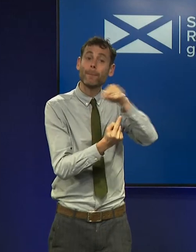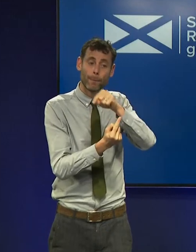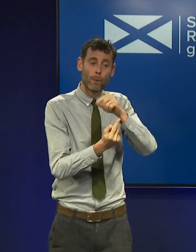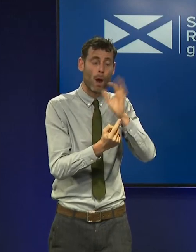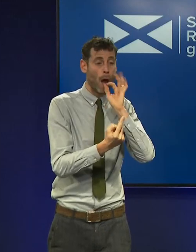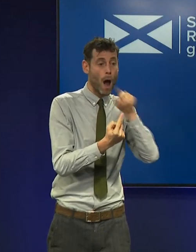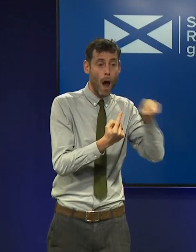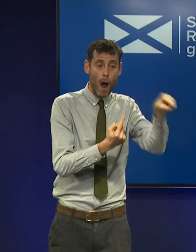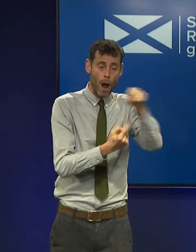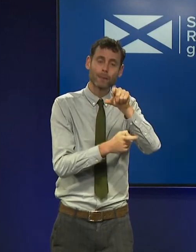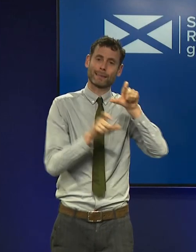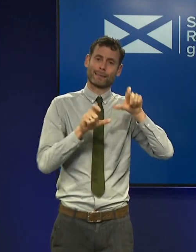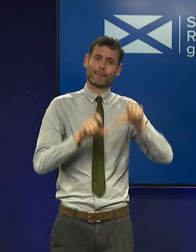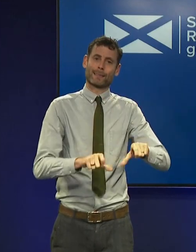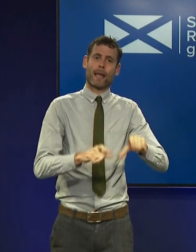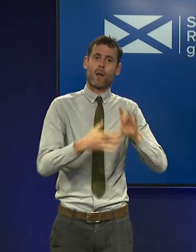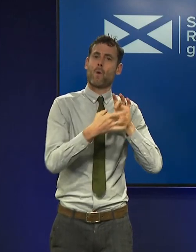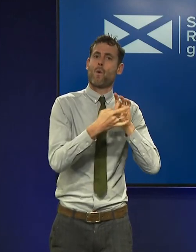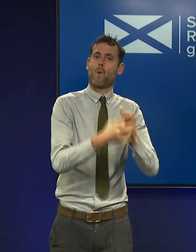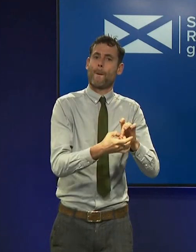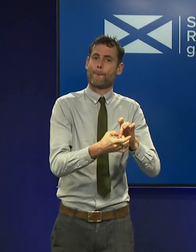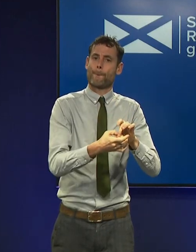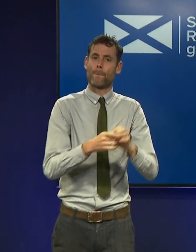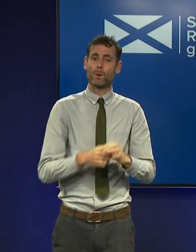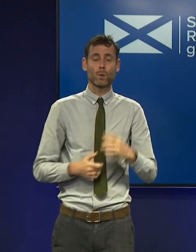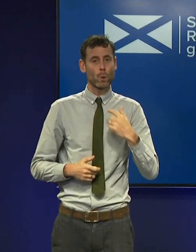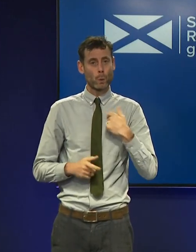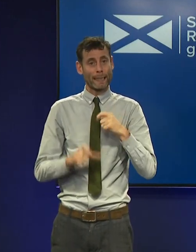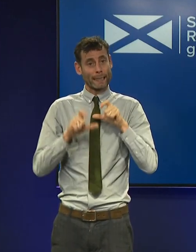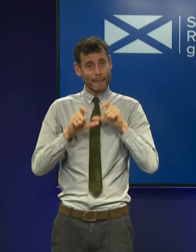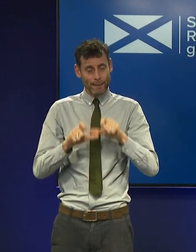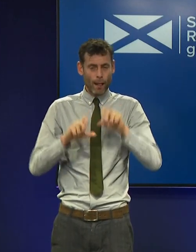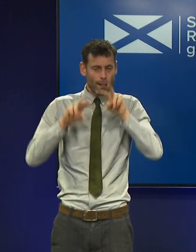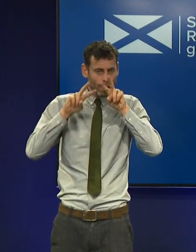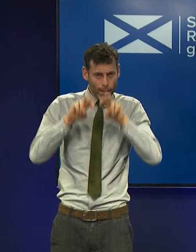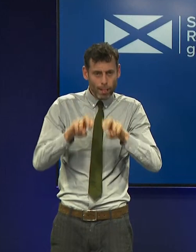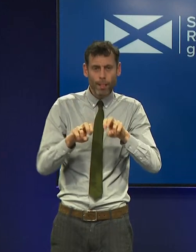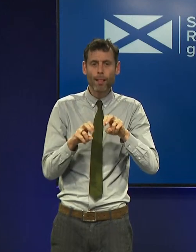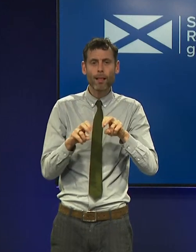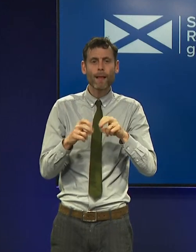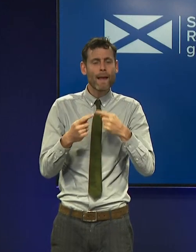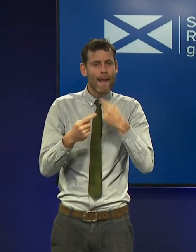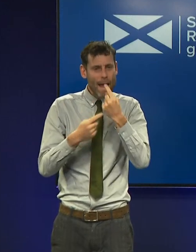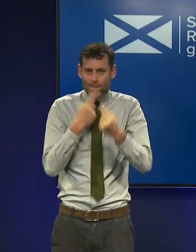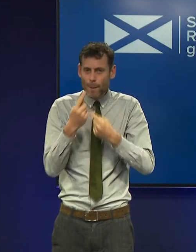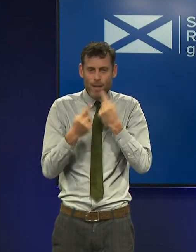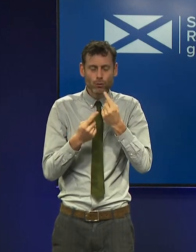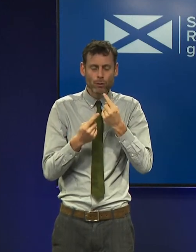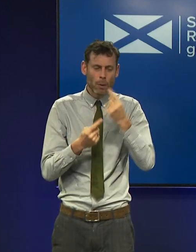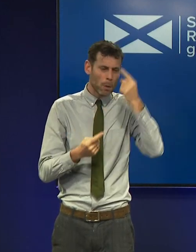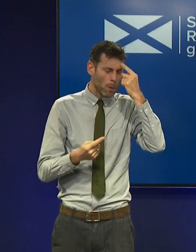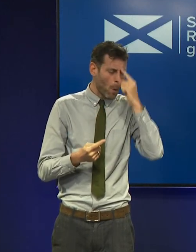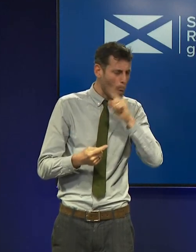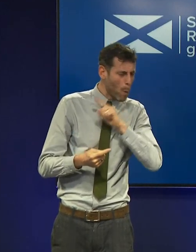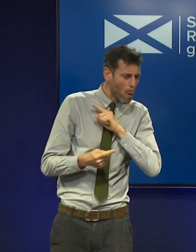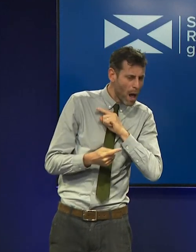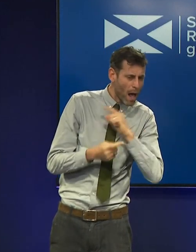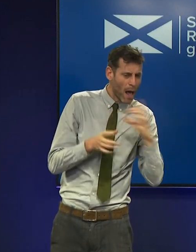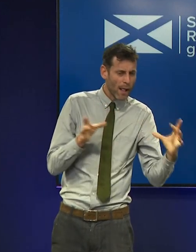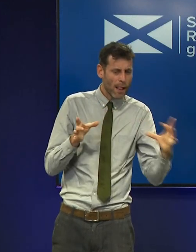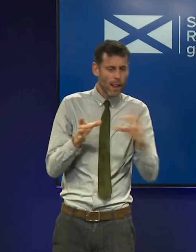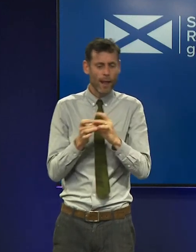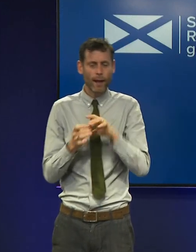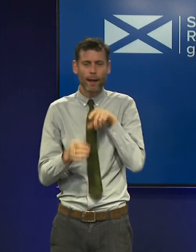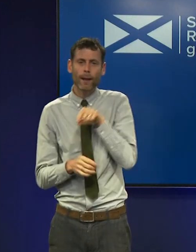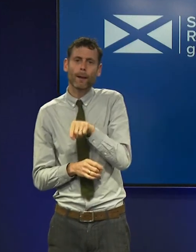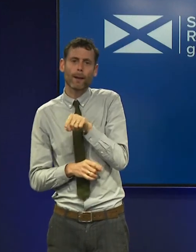gathering the information so that we can, you know, take any relevant factors, but also so that the contact tracing teams